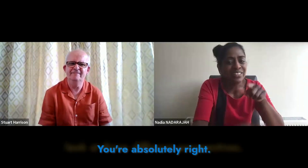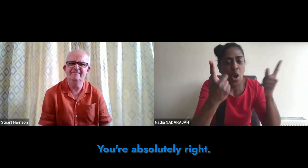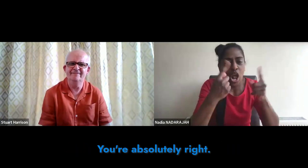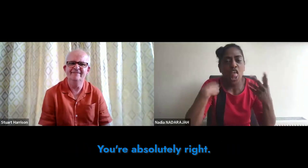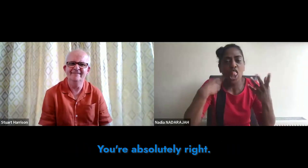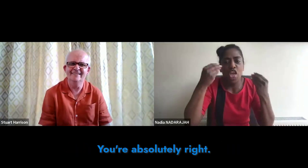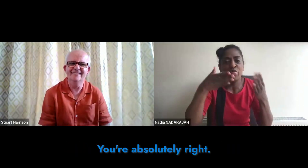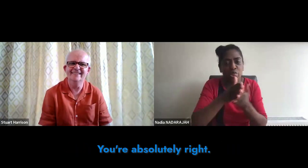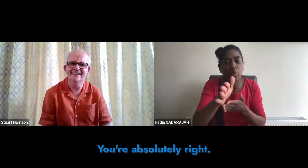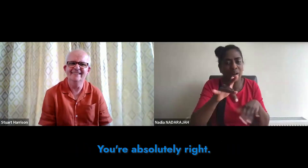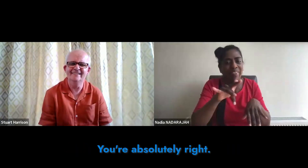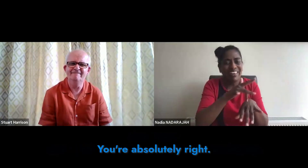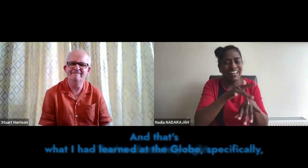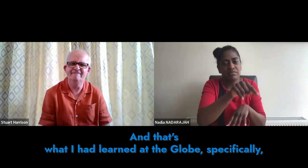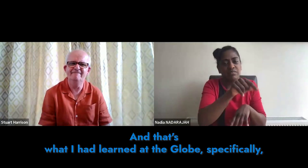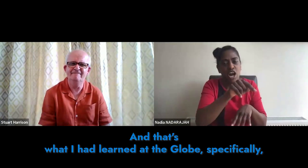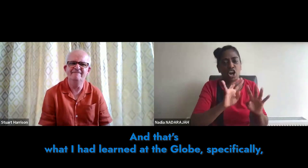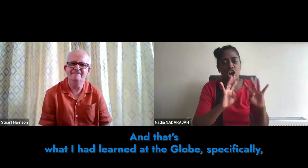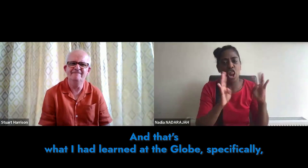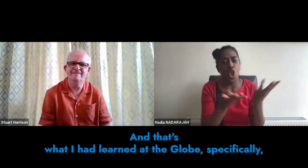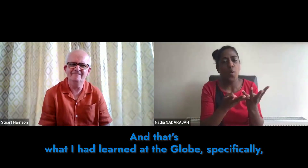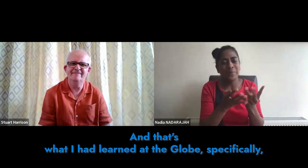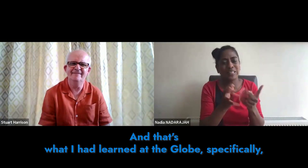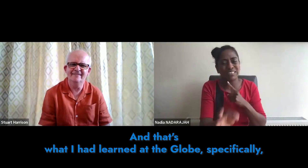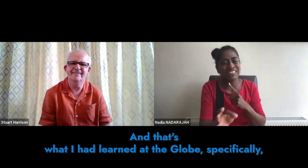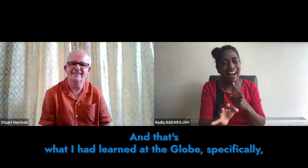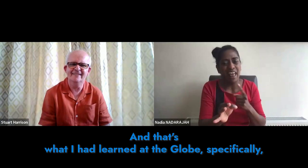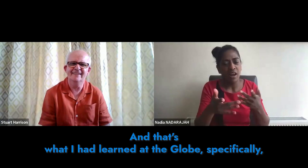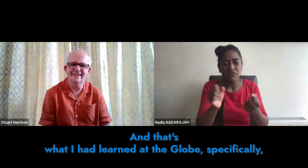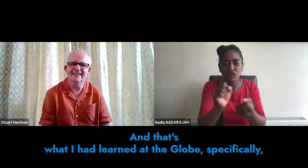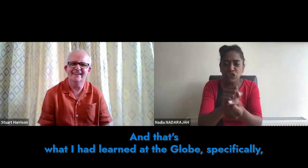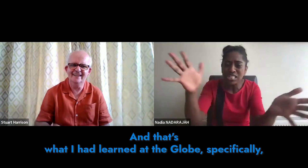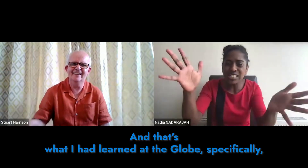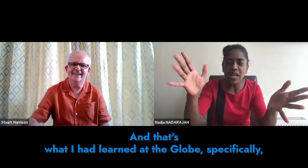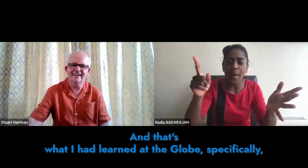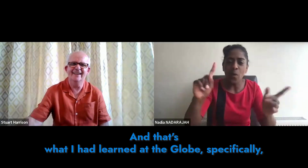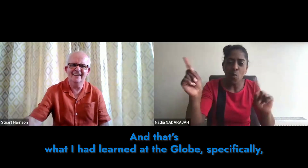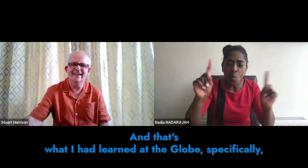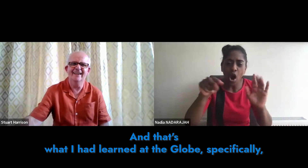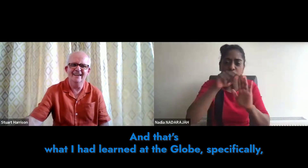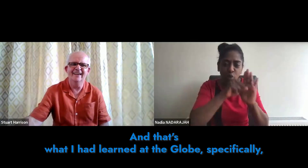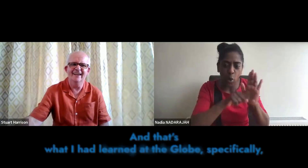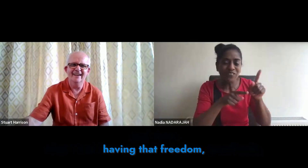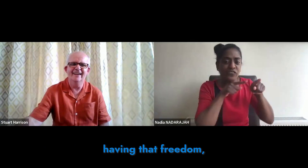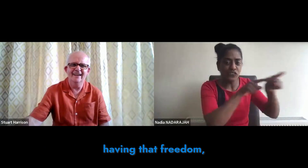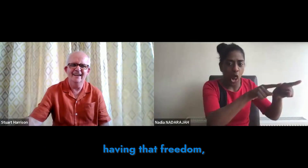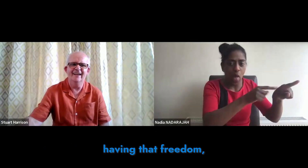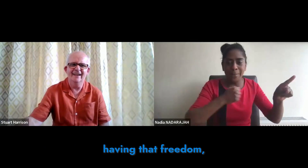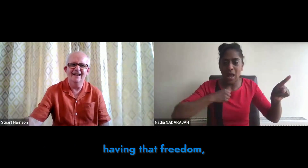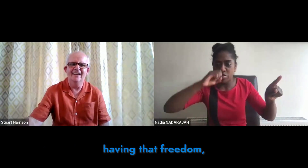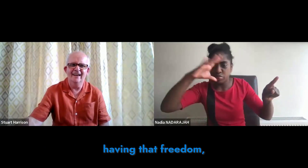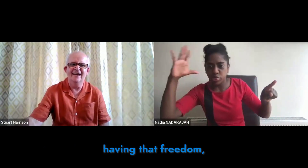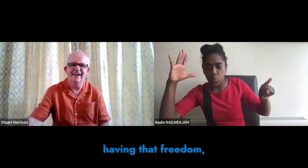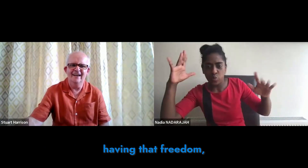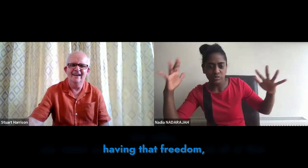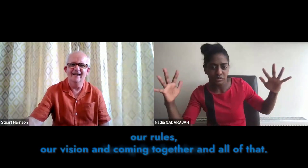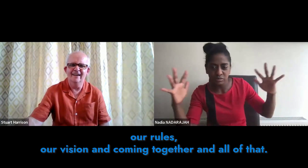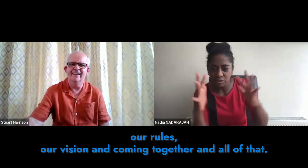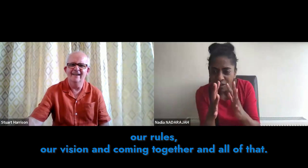perspectives. You're absolutely right. And that's what I had learned at the Globe specifically, having that